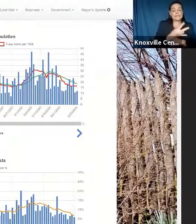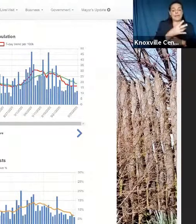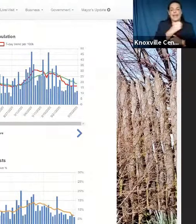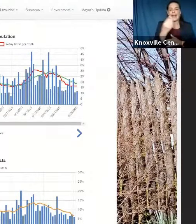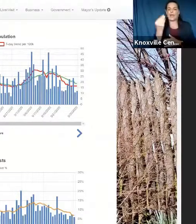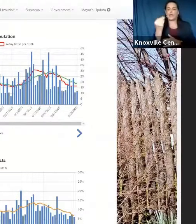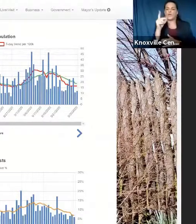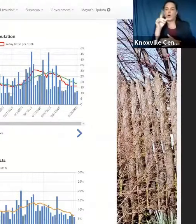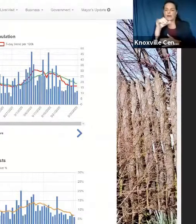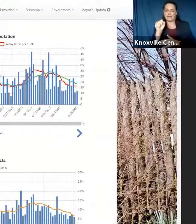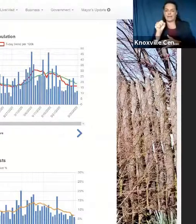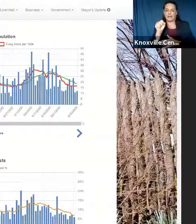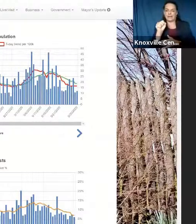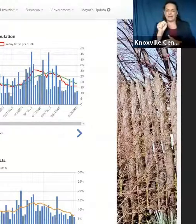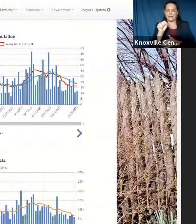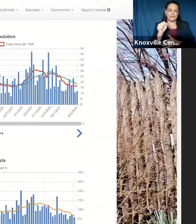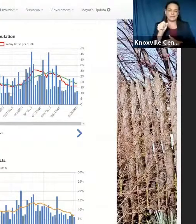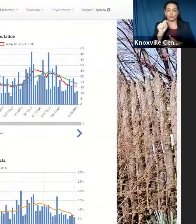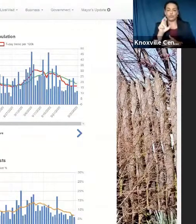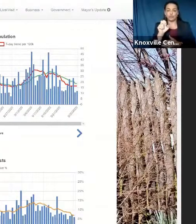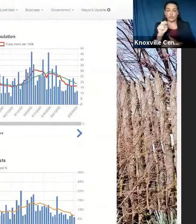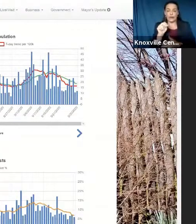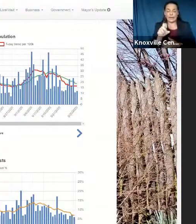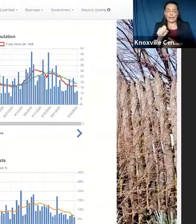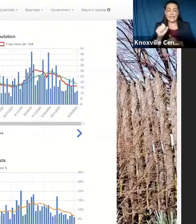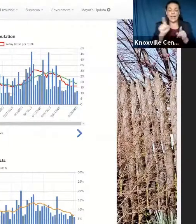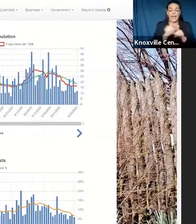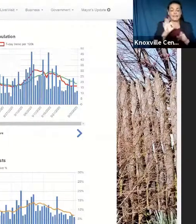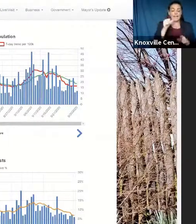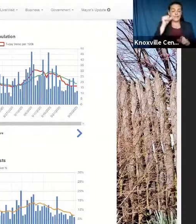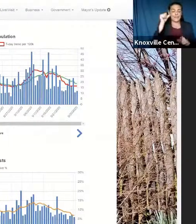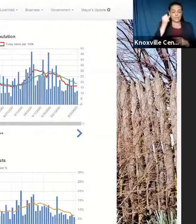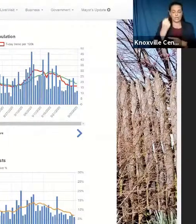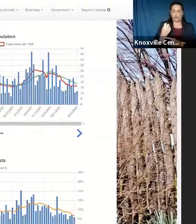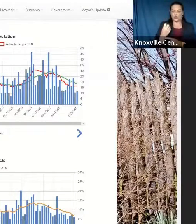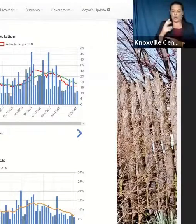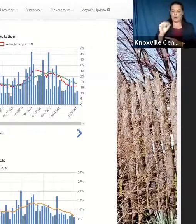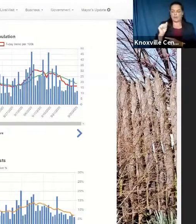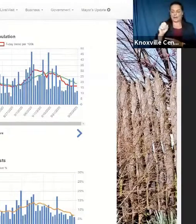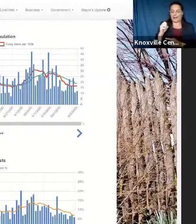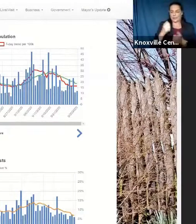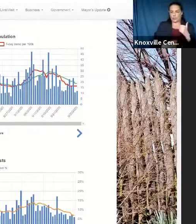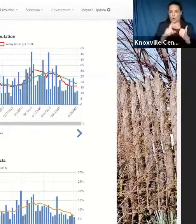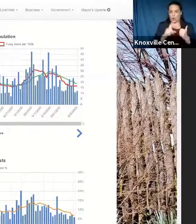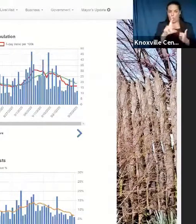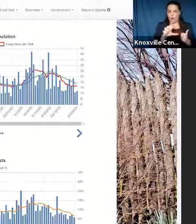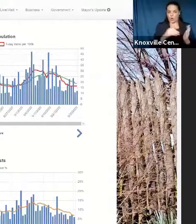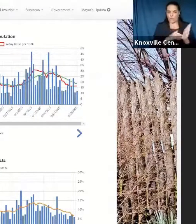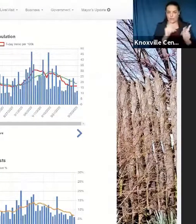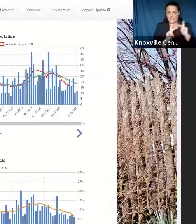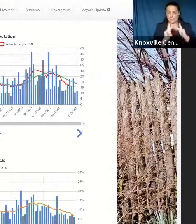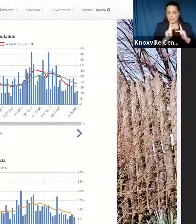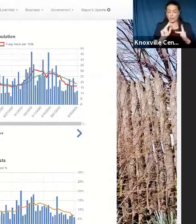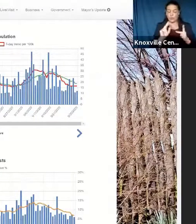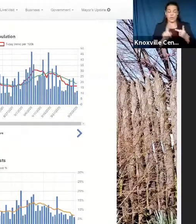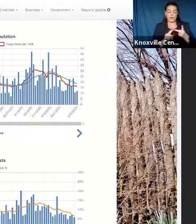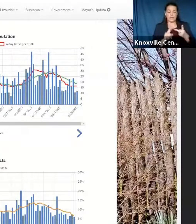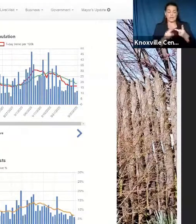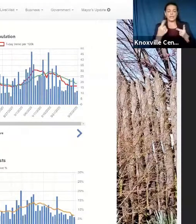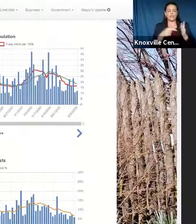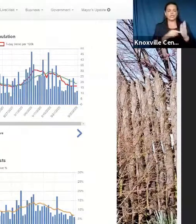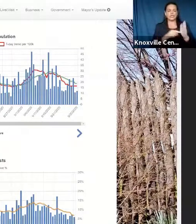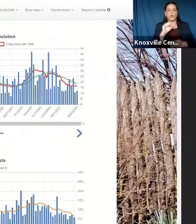line. As of yesterday, we were at 12 cases per 100,000. The second chart shows the percent positive